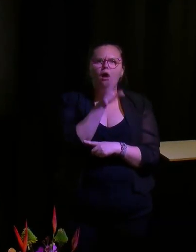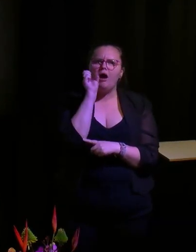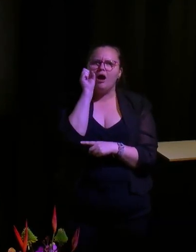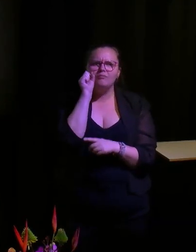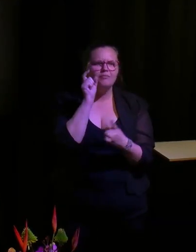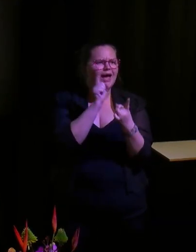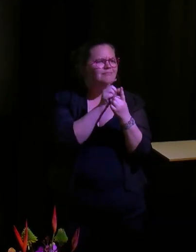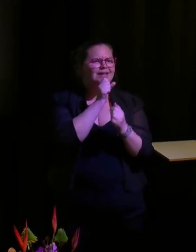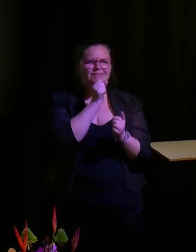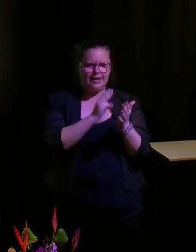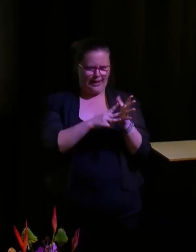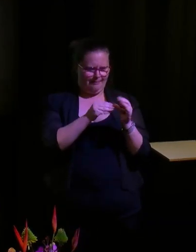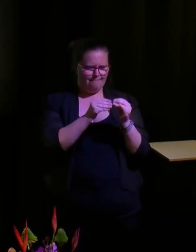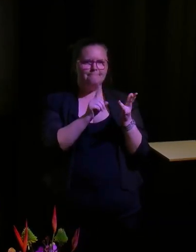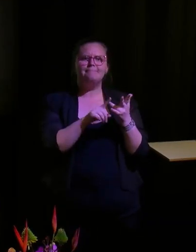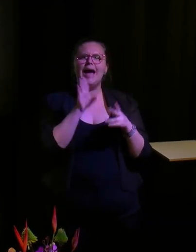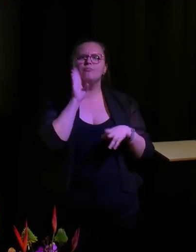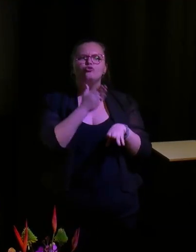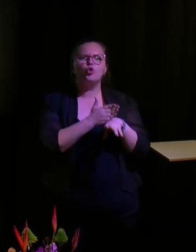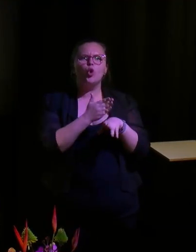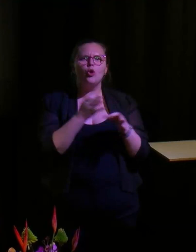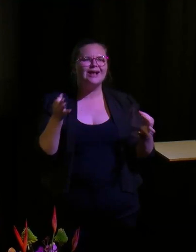a man, Mabo, he was a gardener.